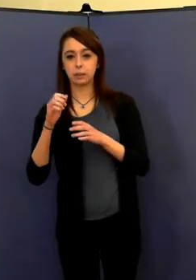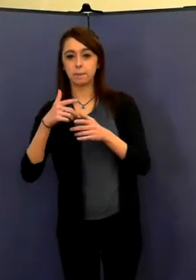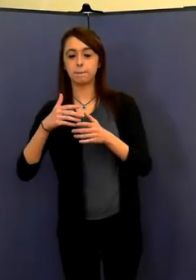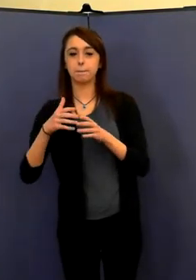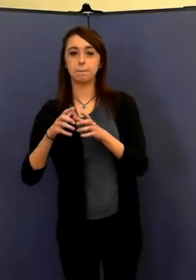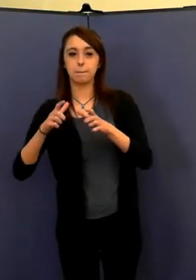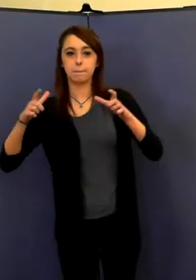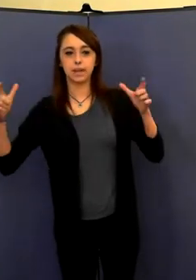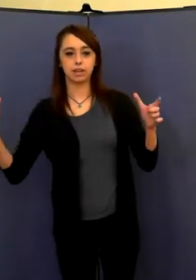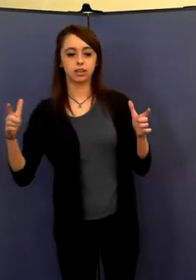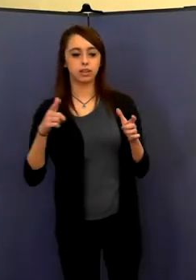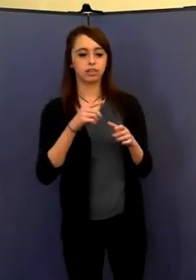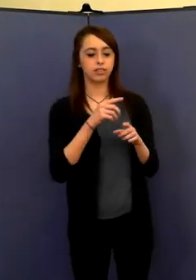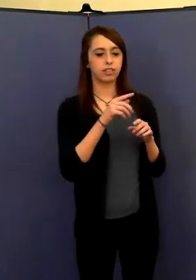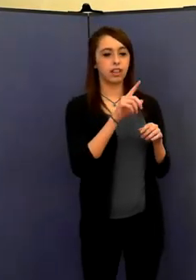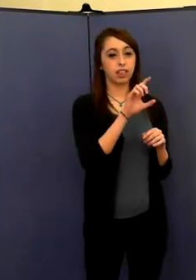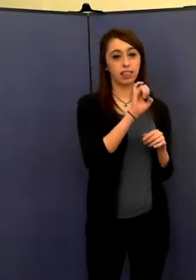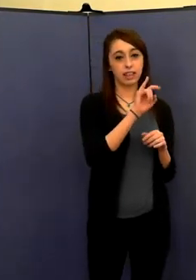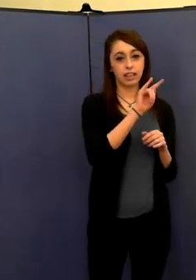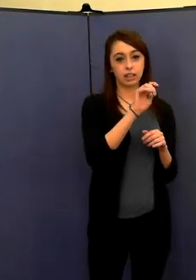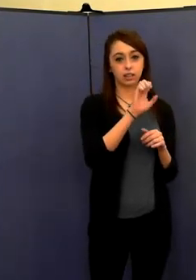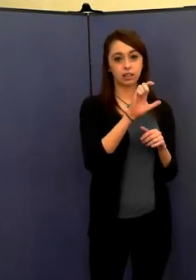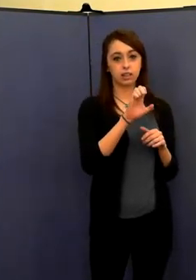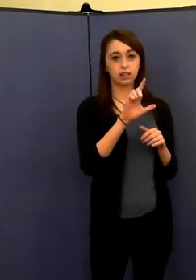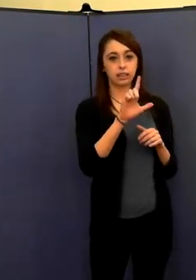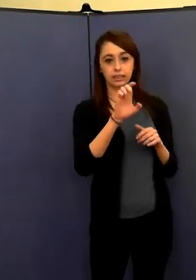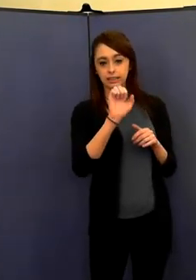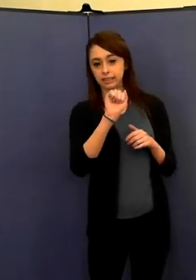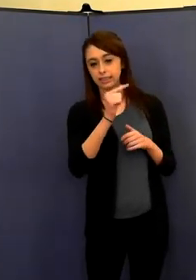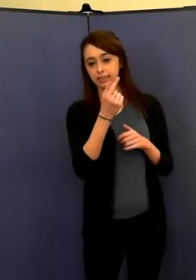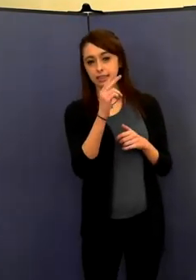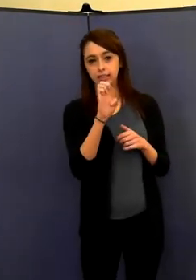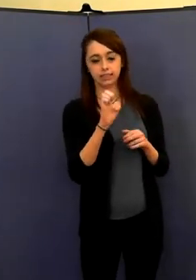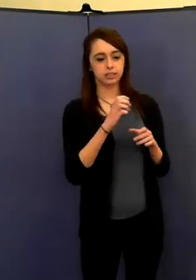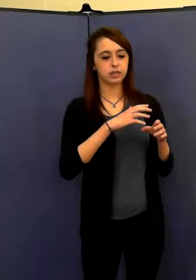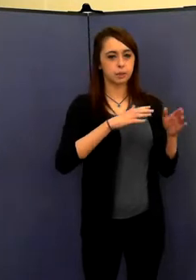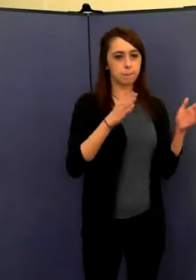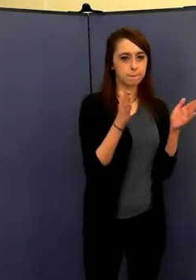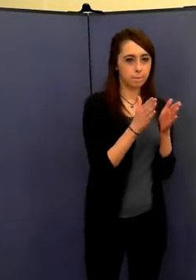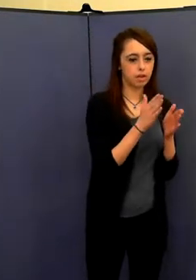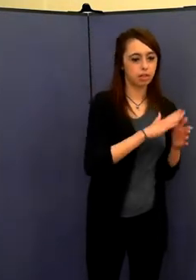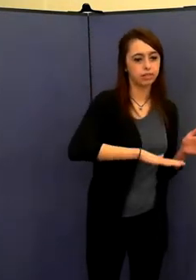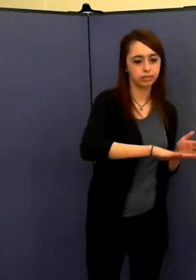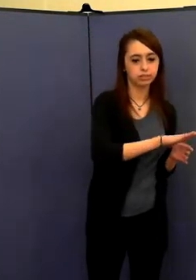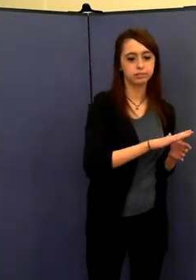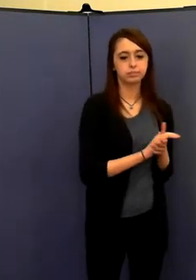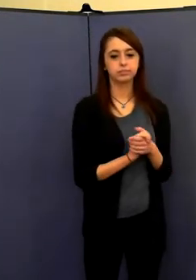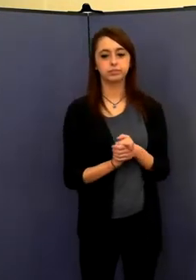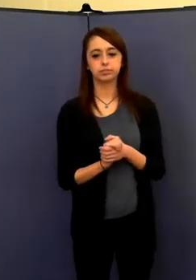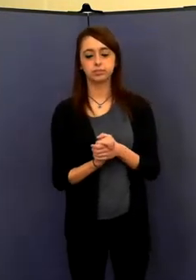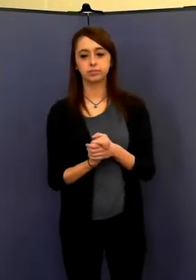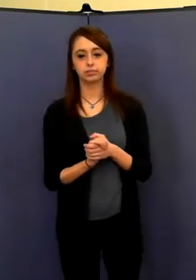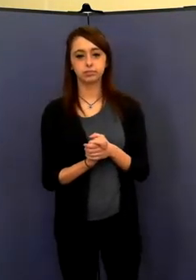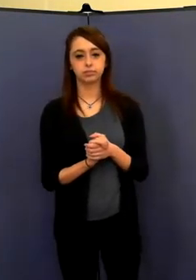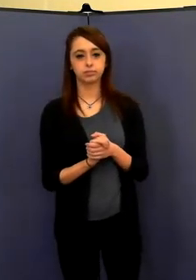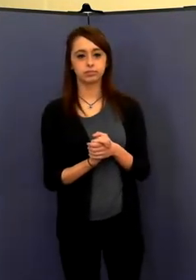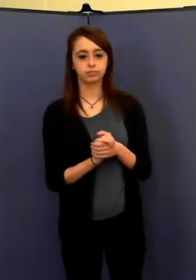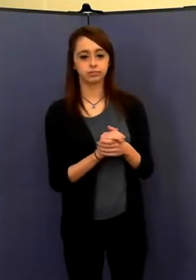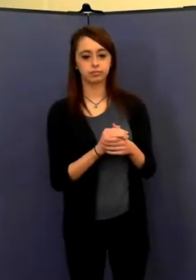field must be. In between the bases, that's 90 feet in between,